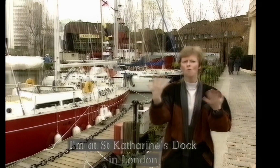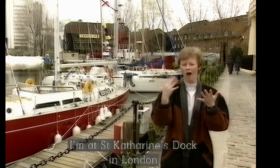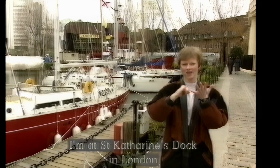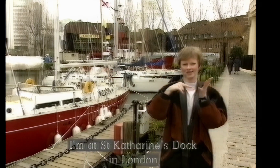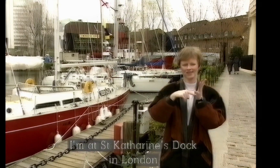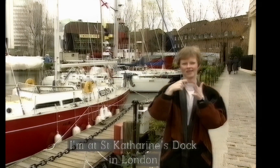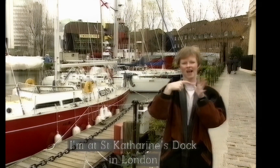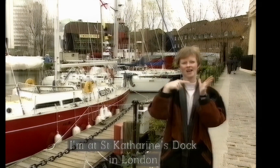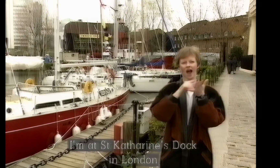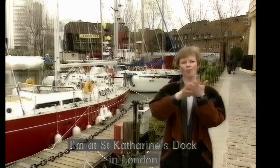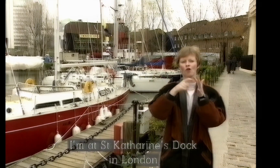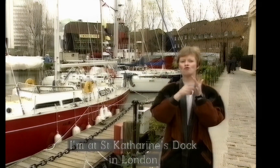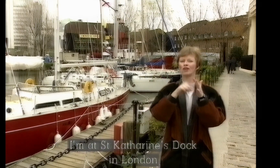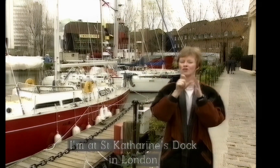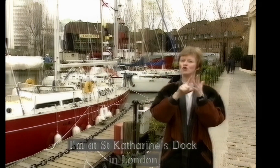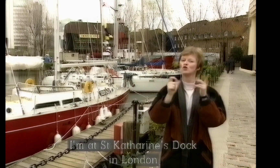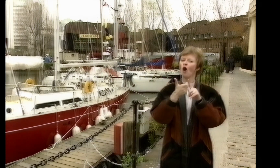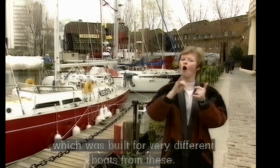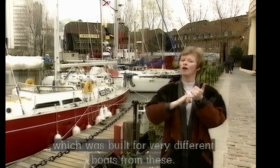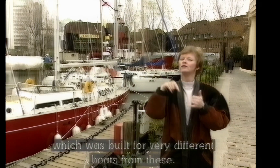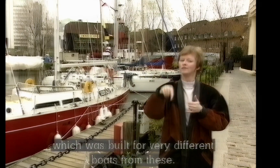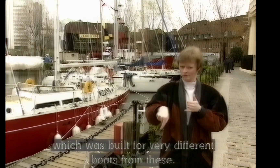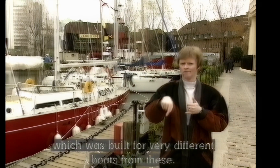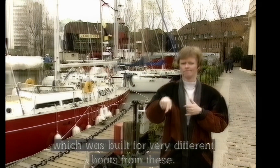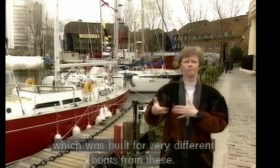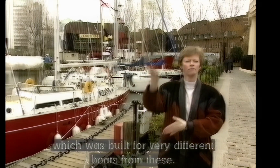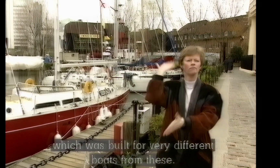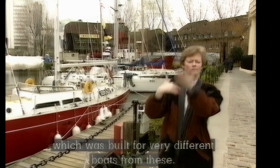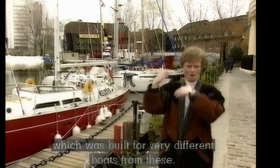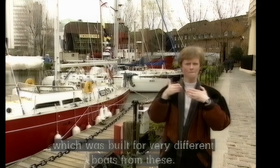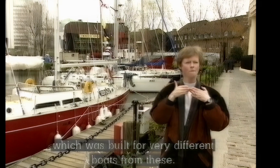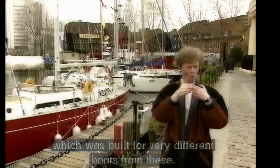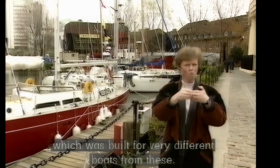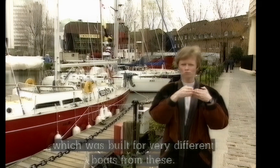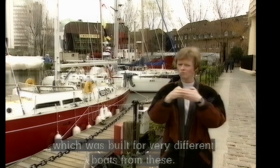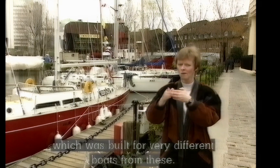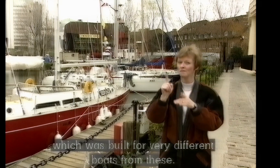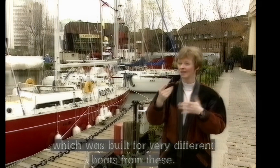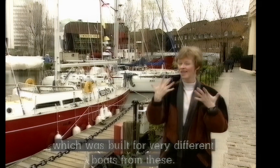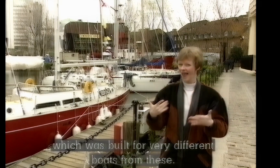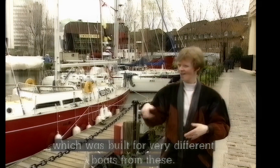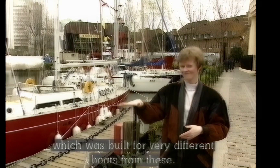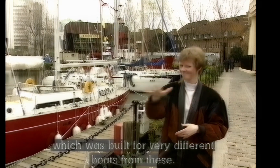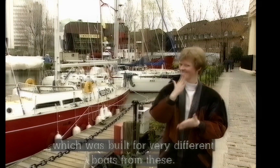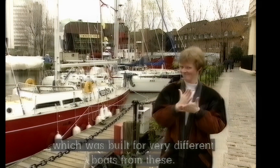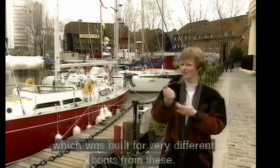I'm here at St Catherine's Dock in London, which was built for a much different type of boat to the ones you can see here today.